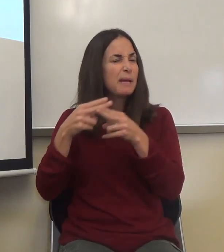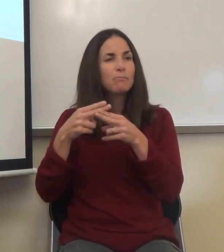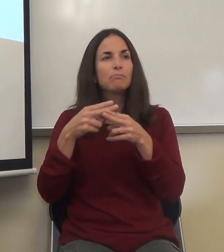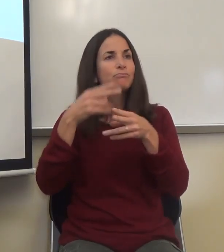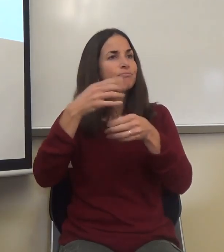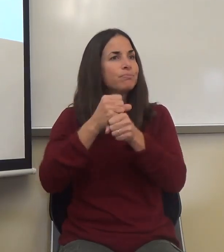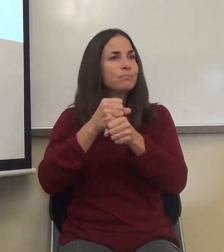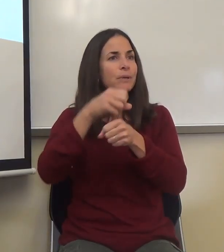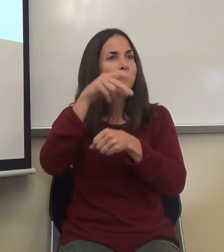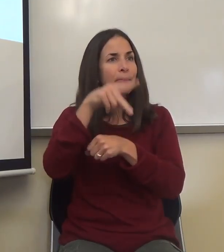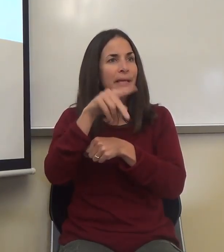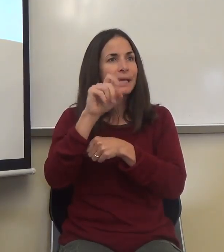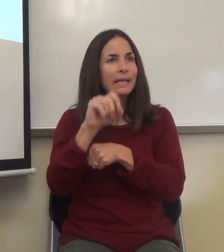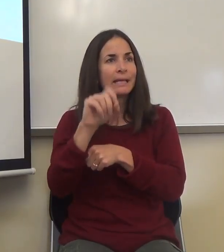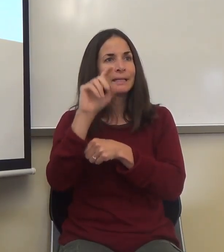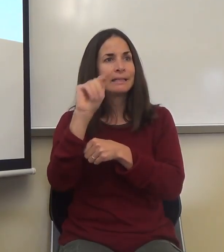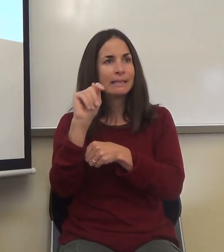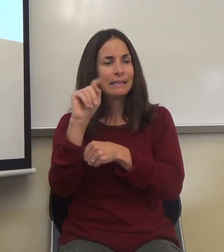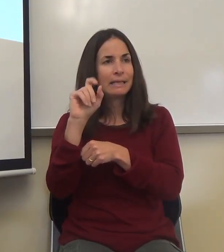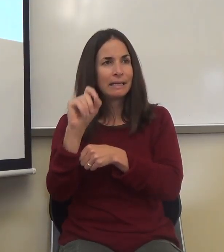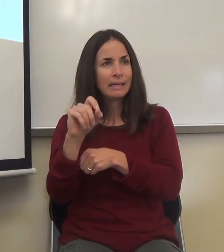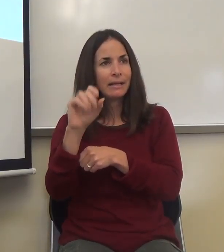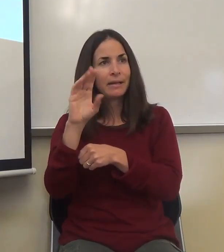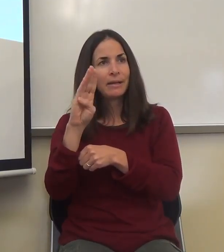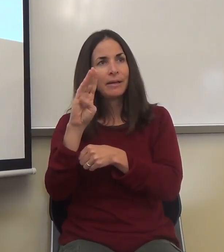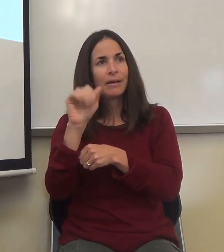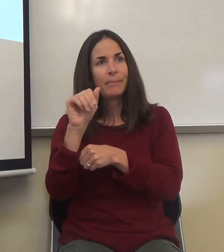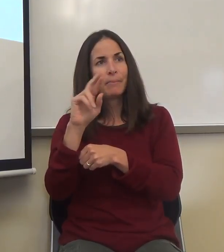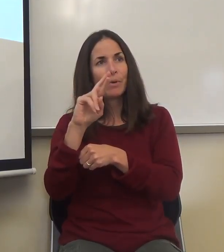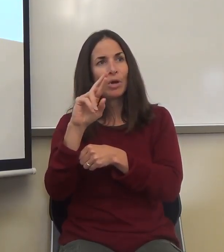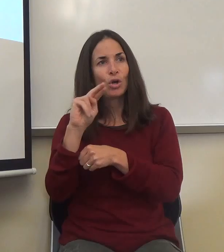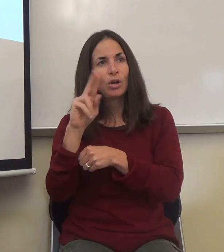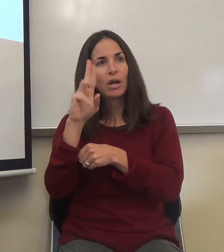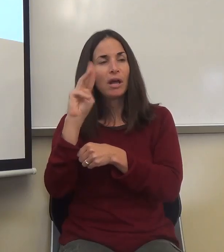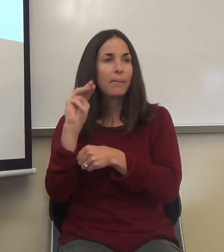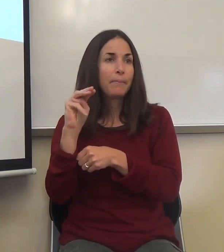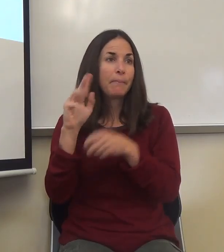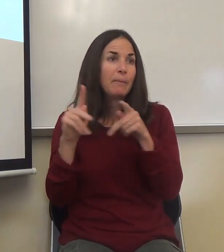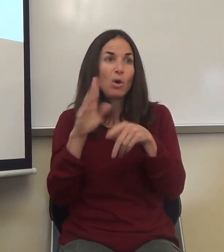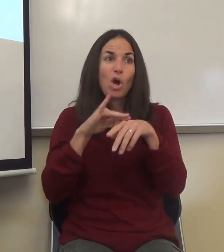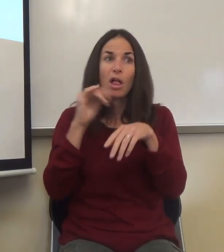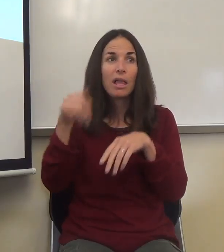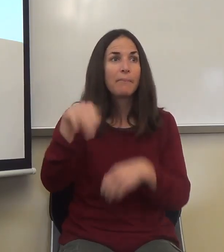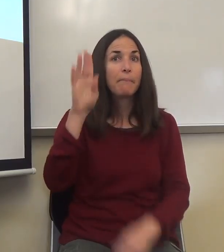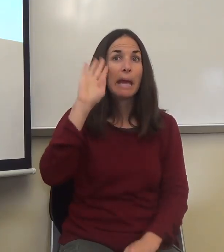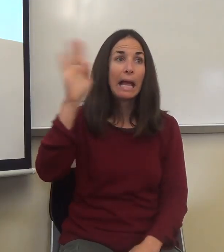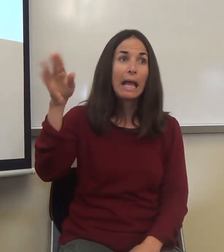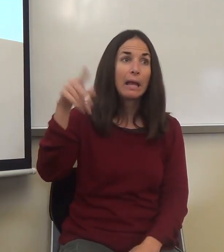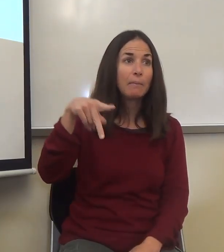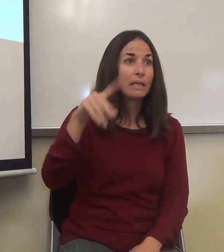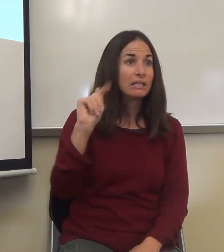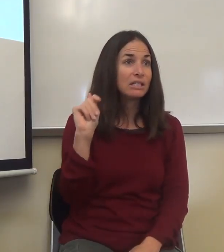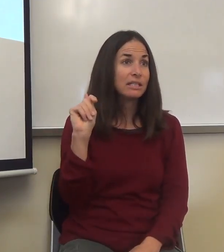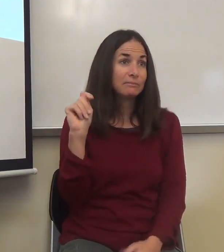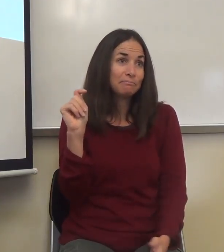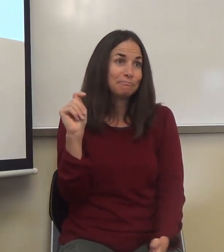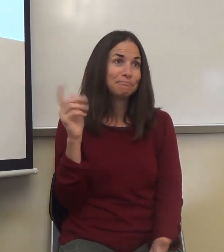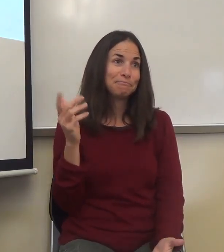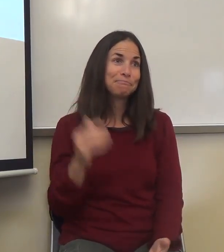can also be a belief or an idea. So